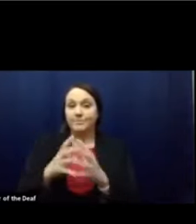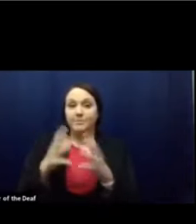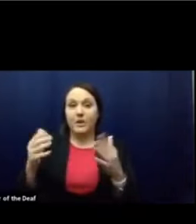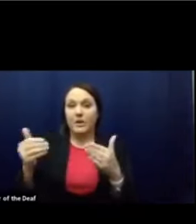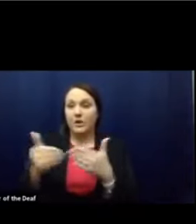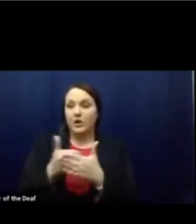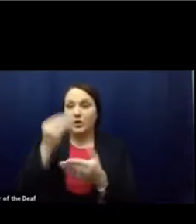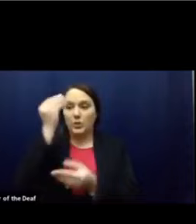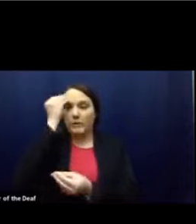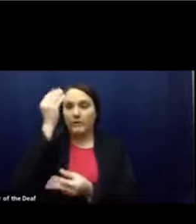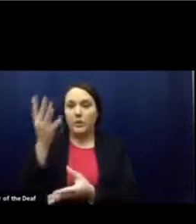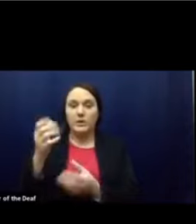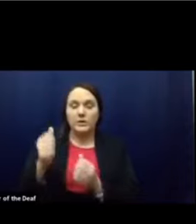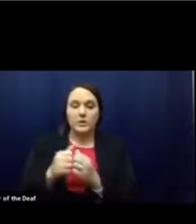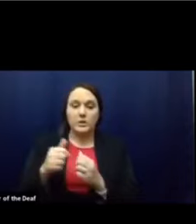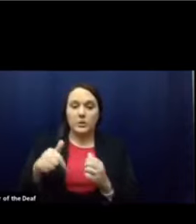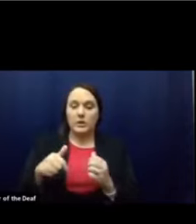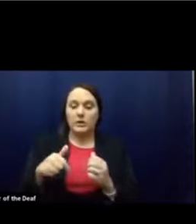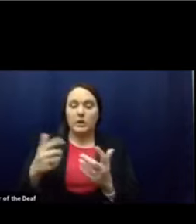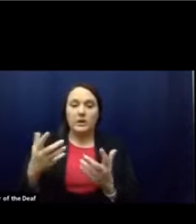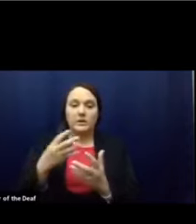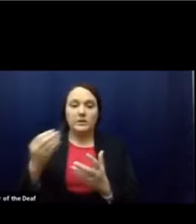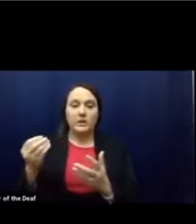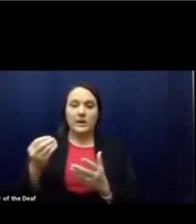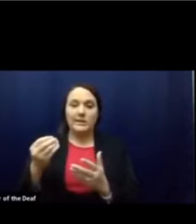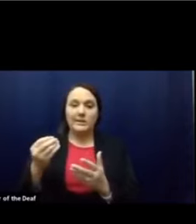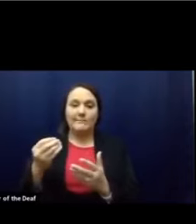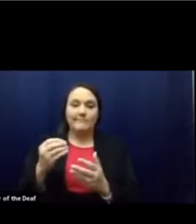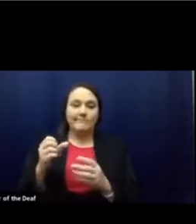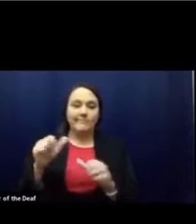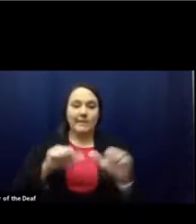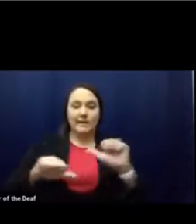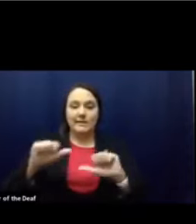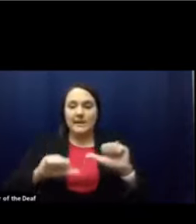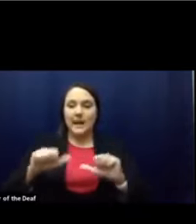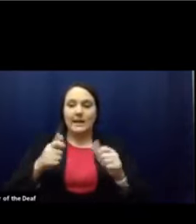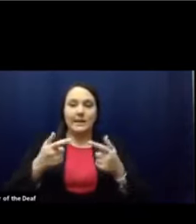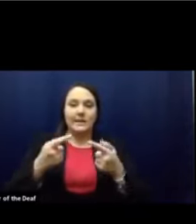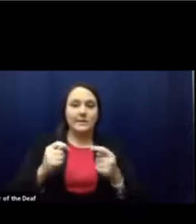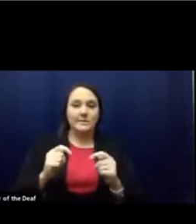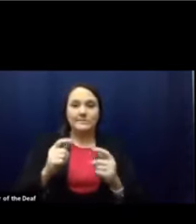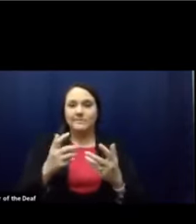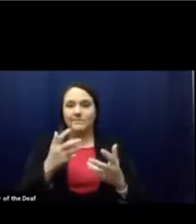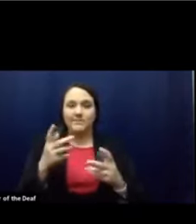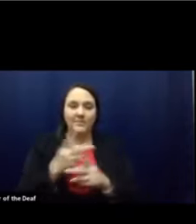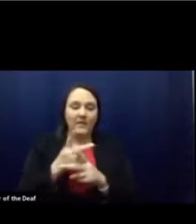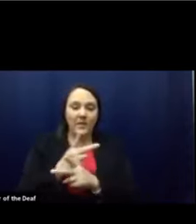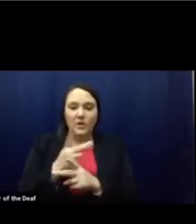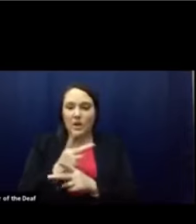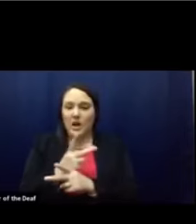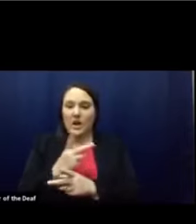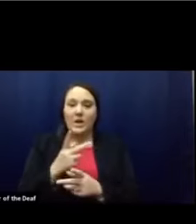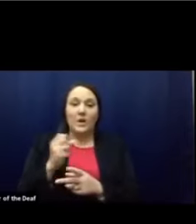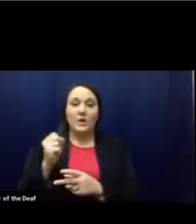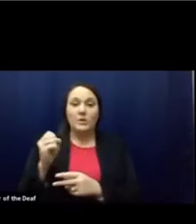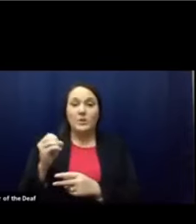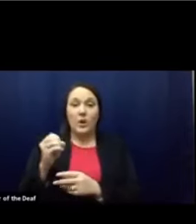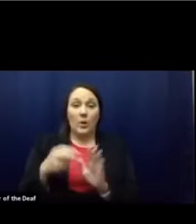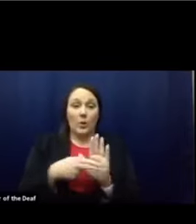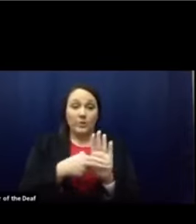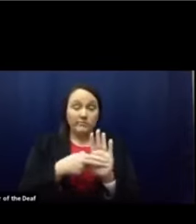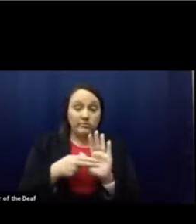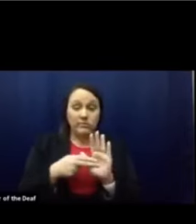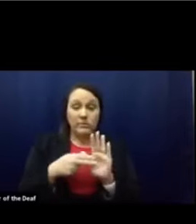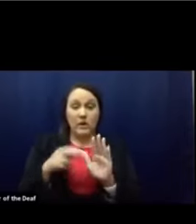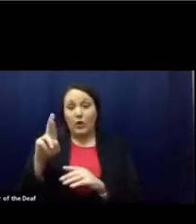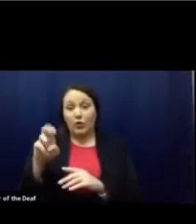with this, and all of the science is still out there. So the actual reclassification of a reinfection hasn't really occurred yet.